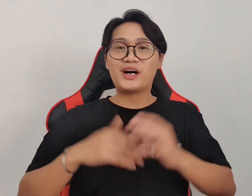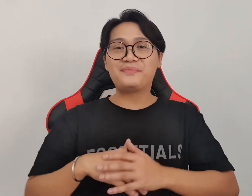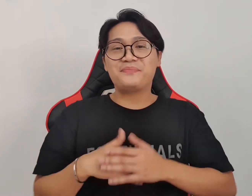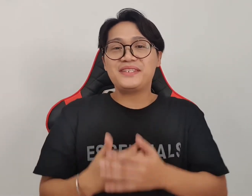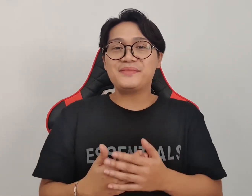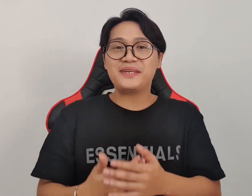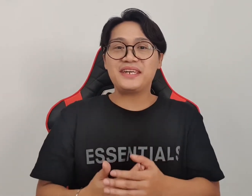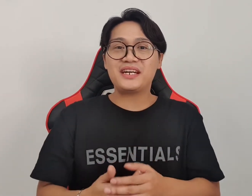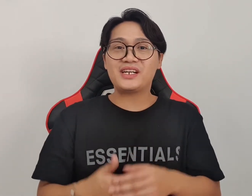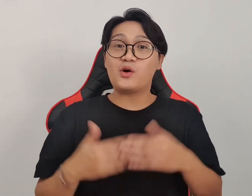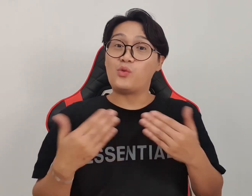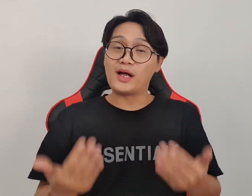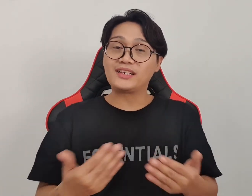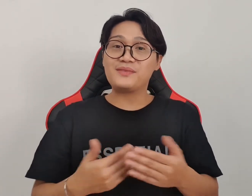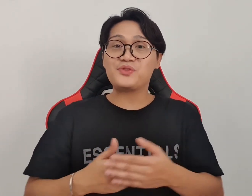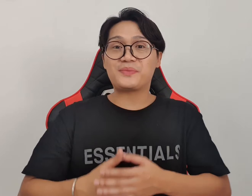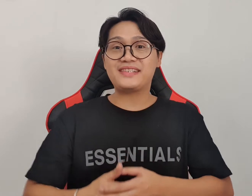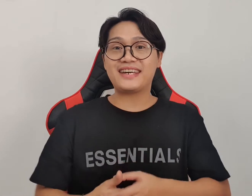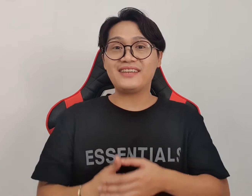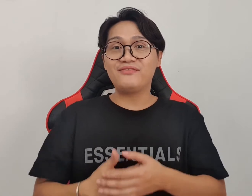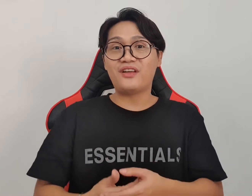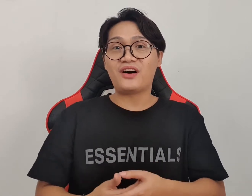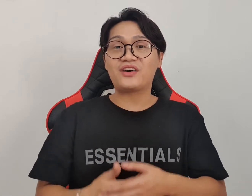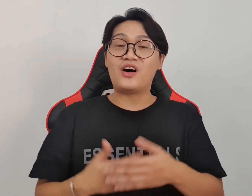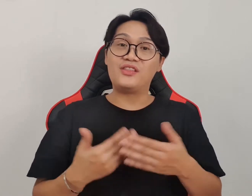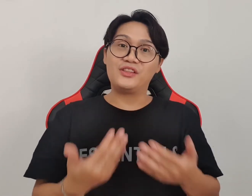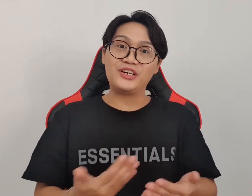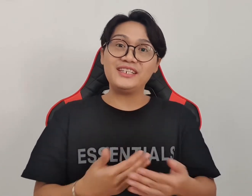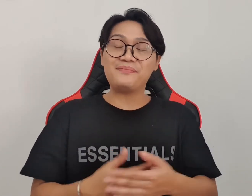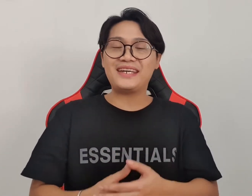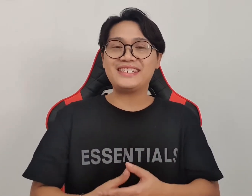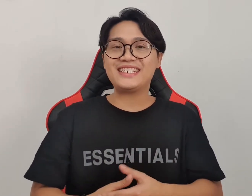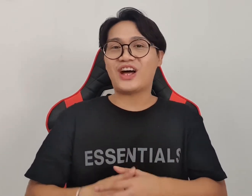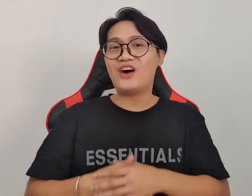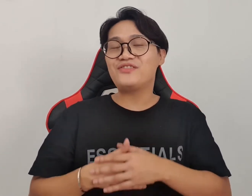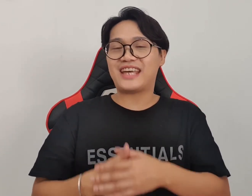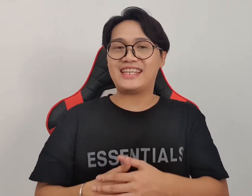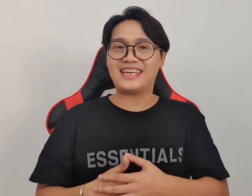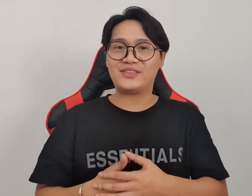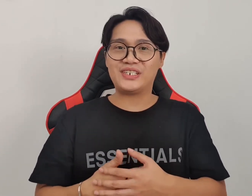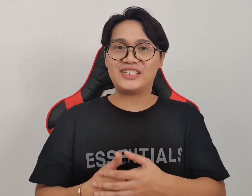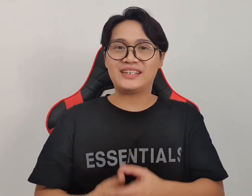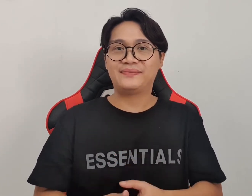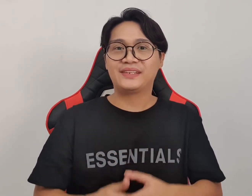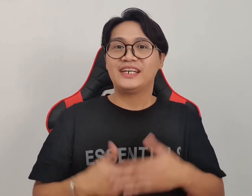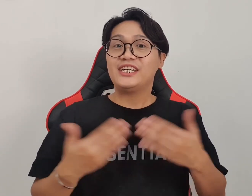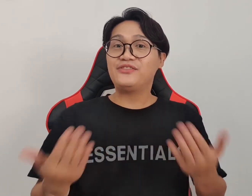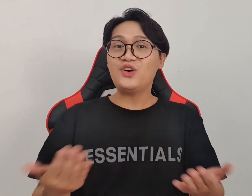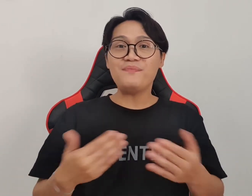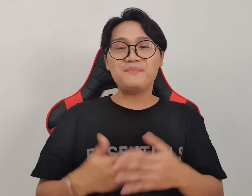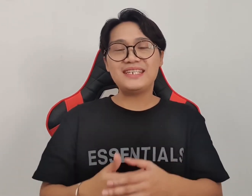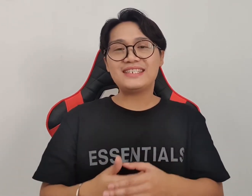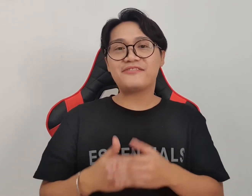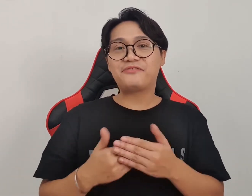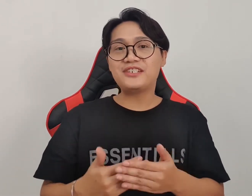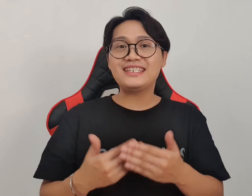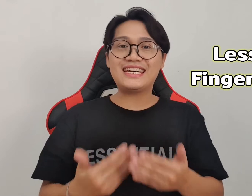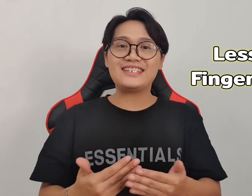everyone, Mr. B here. Welcome to my second vlog on learning the basics of sign language. If you have missed the first lesson